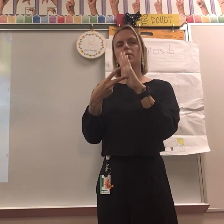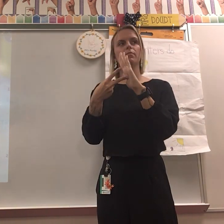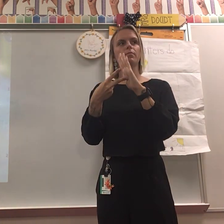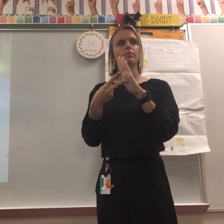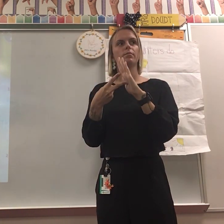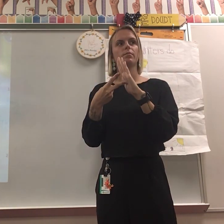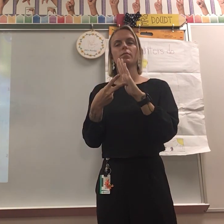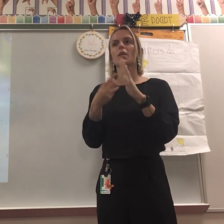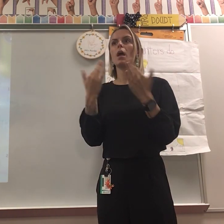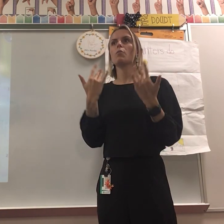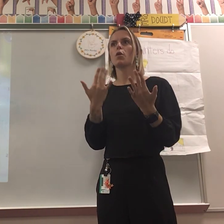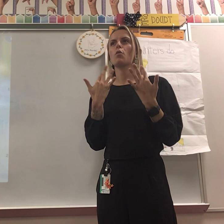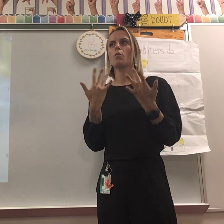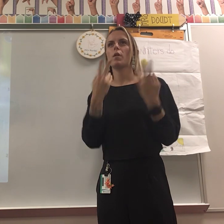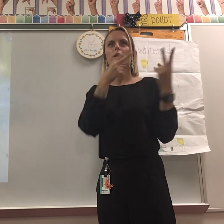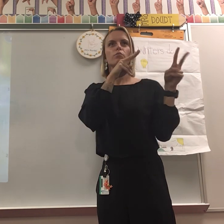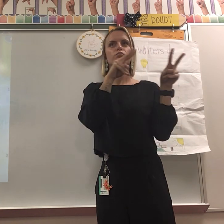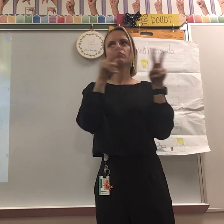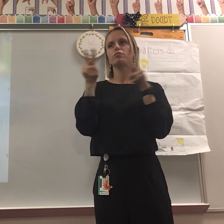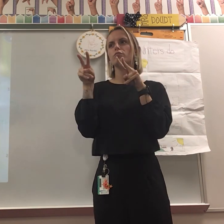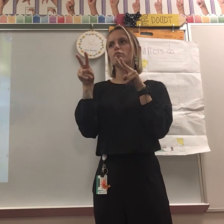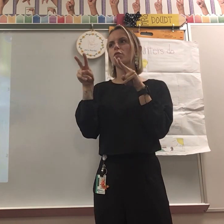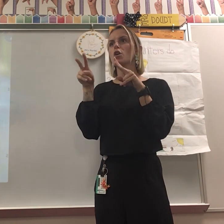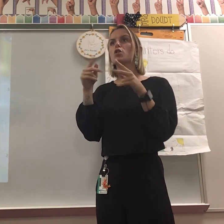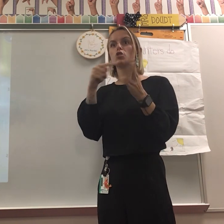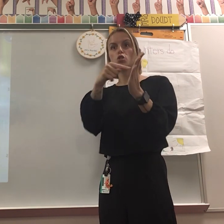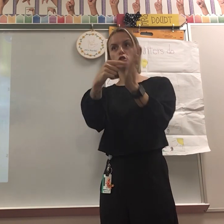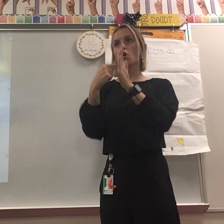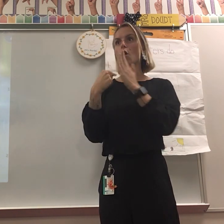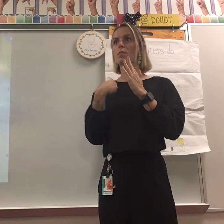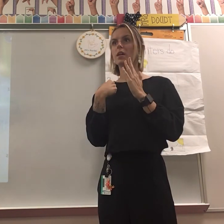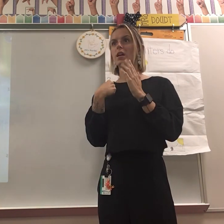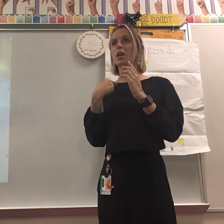Everyone, I'm going to wait till everyone shows me they're ready. Thank you. I'll hold on to those for you.